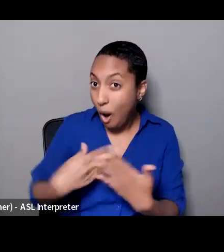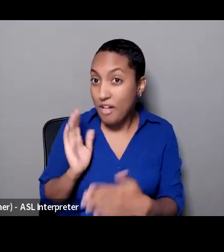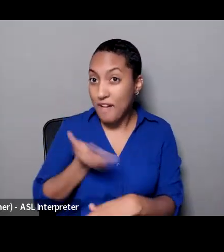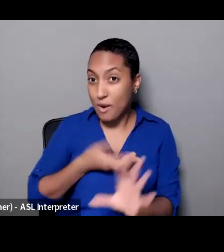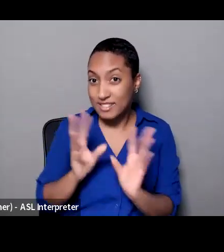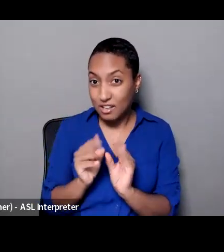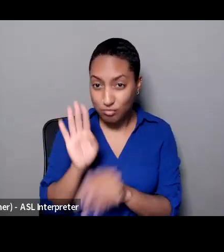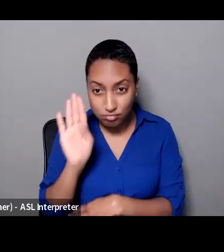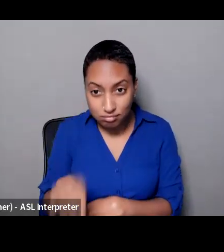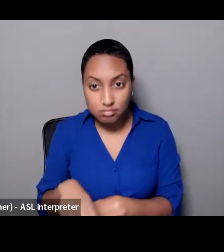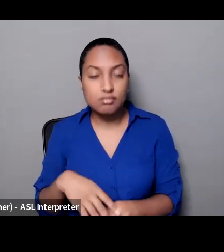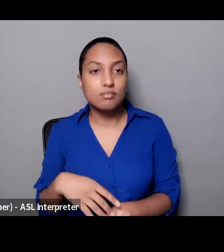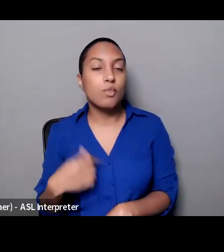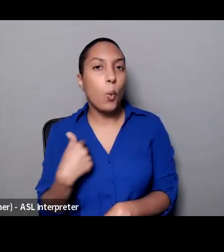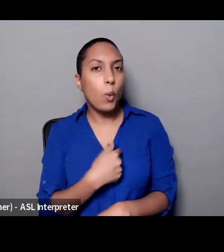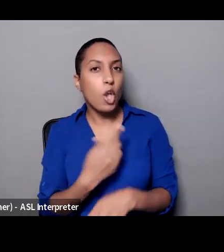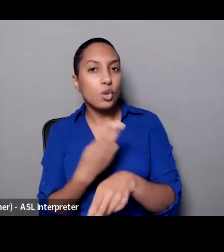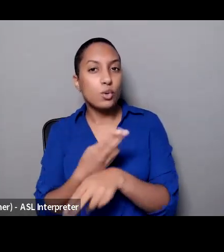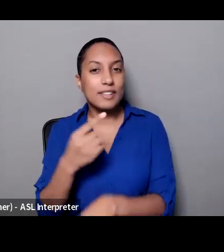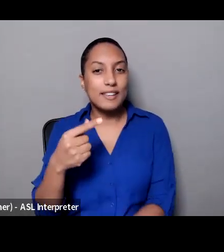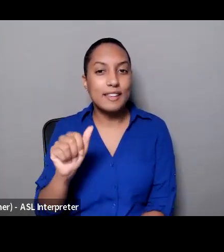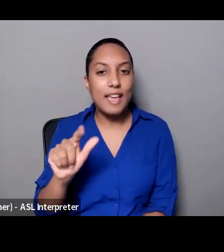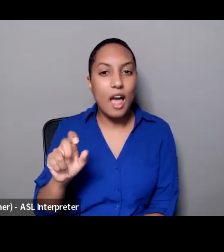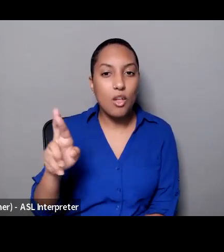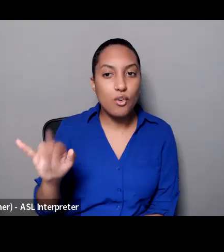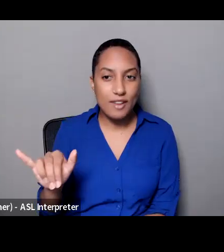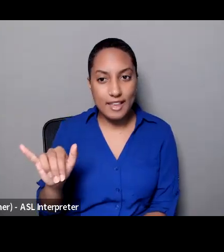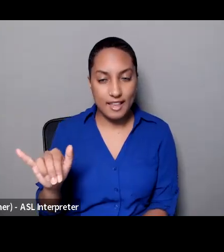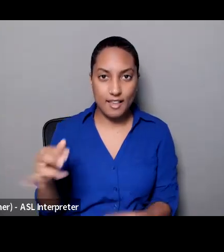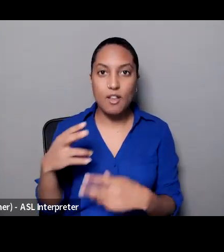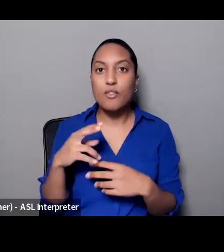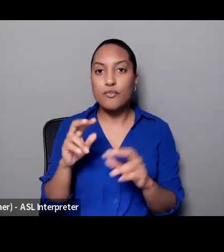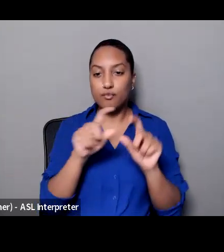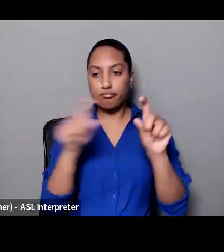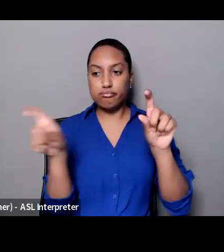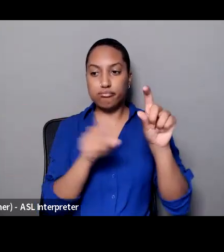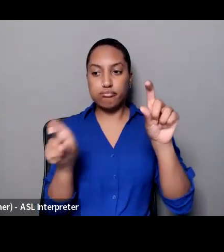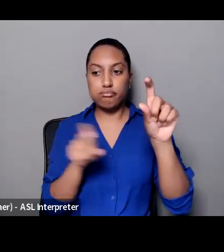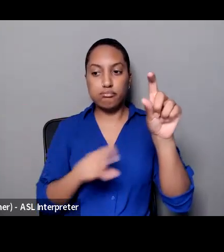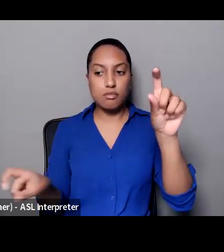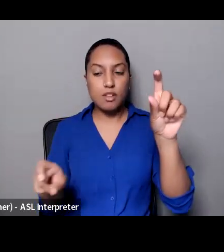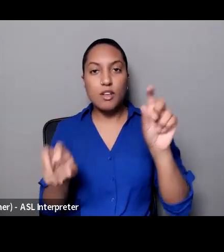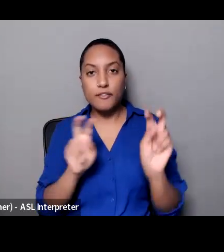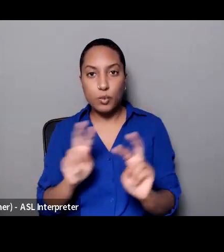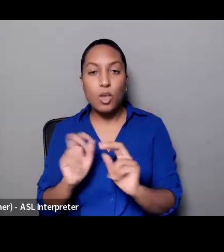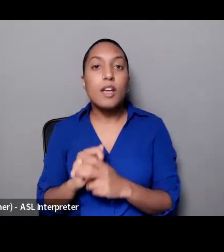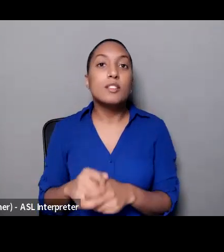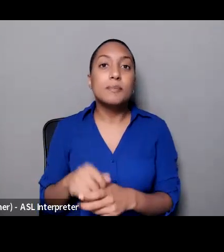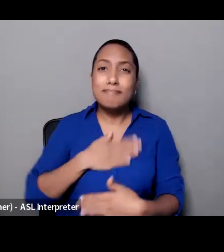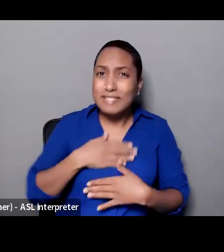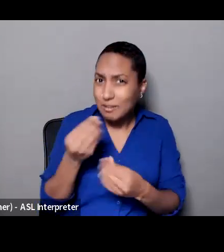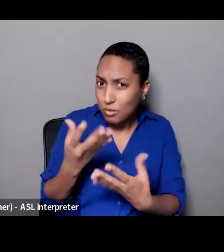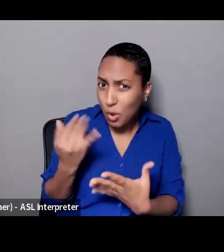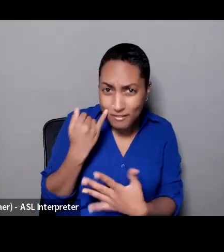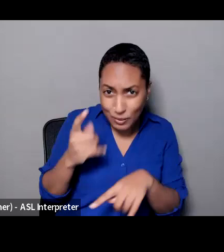view, so the interpreter should always be visible. And please let me know if you cannot see the interpreter so that I can help figure it out with